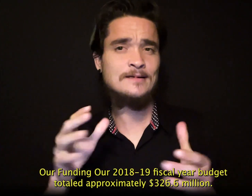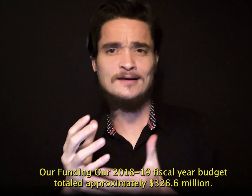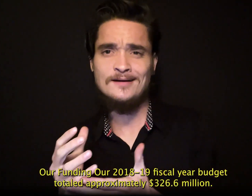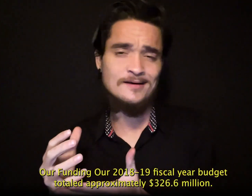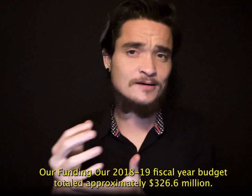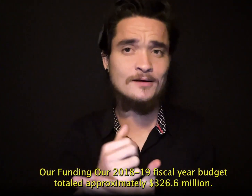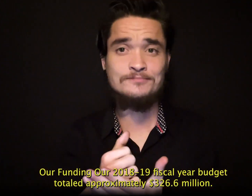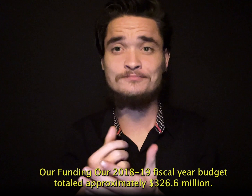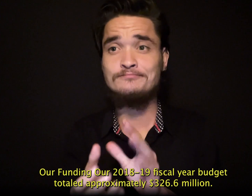326.6 million.